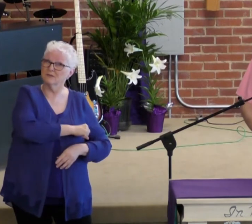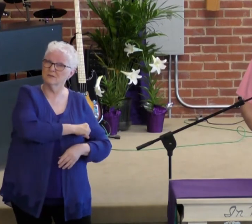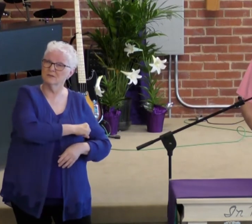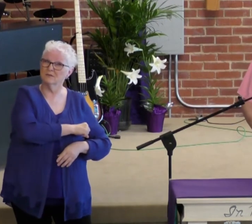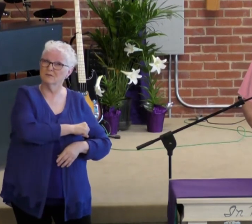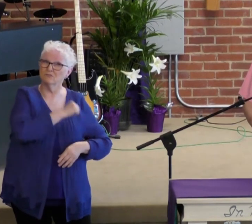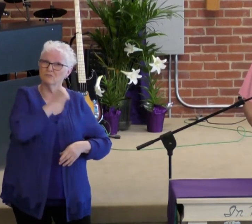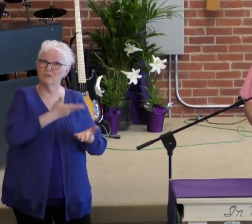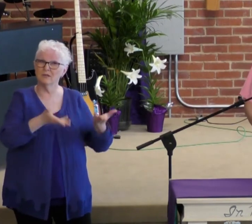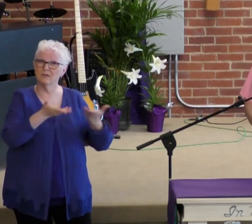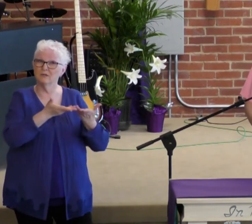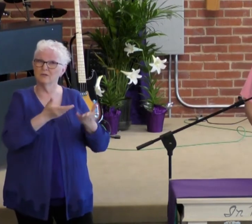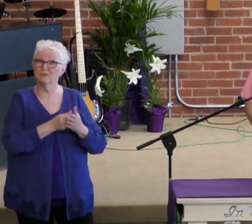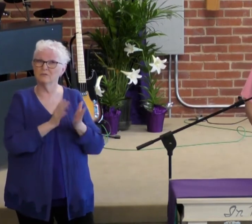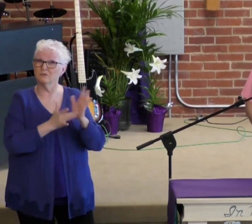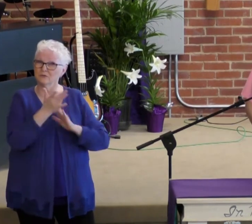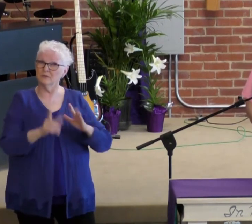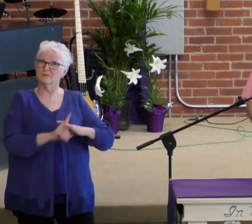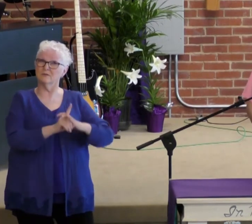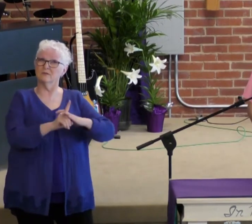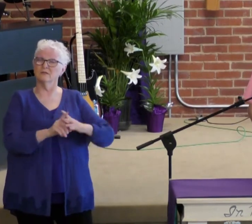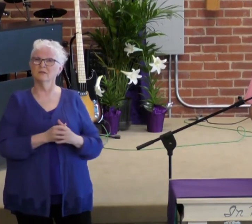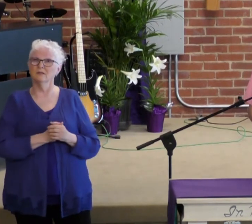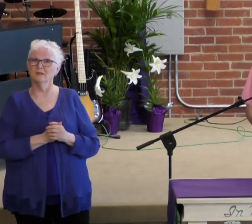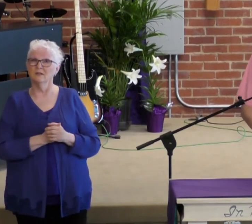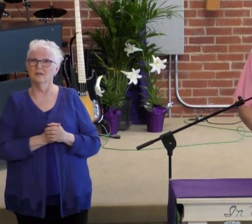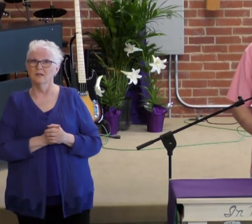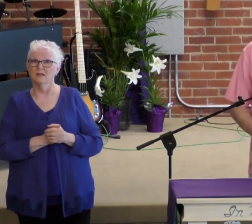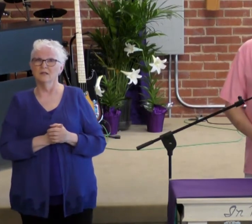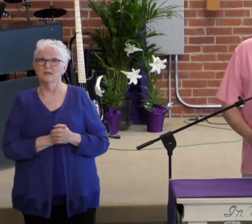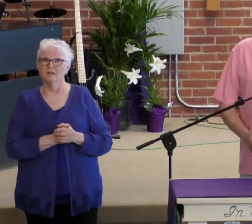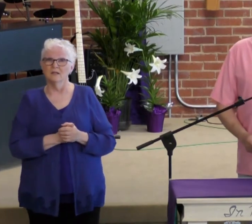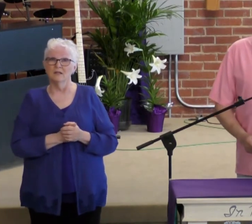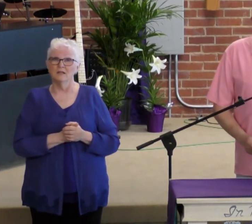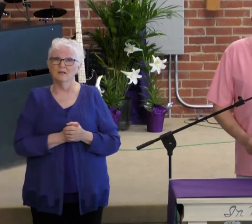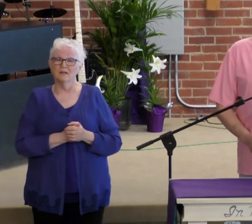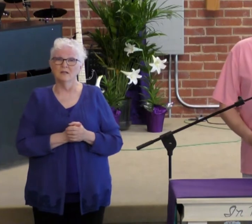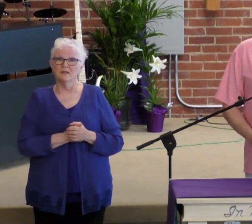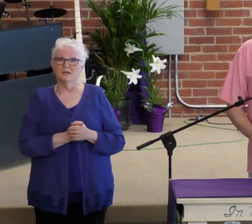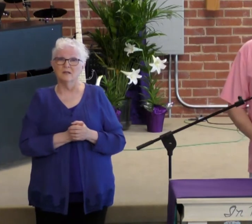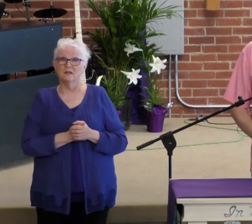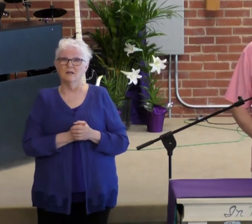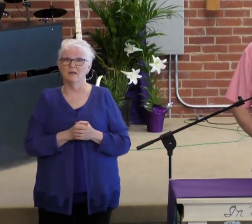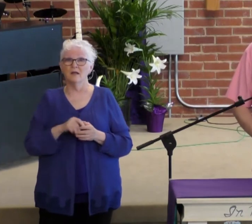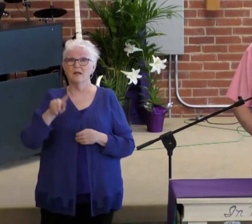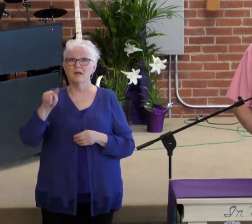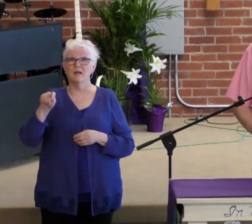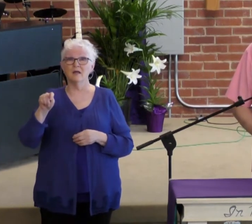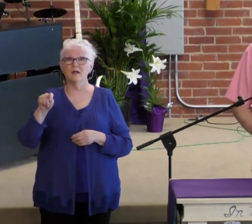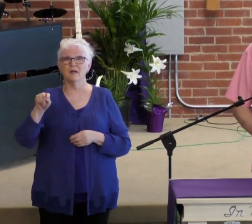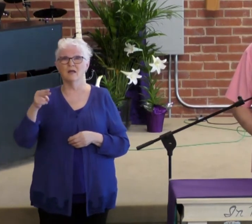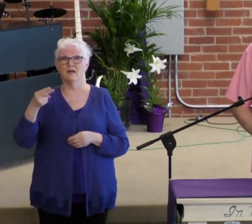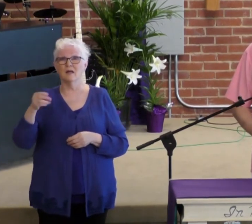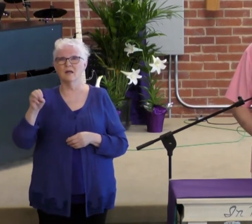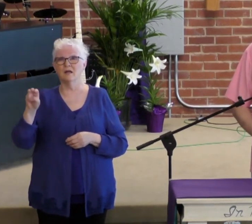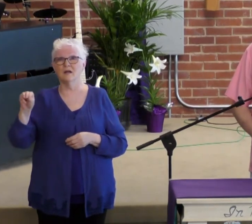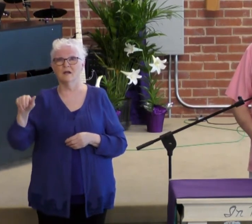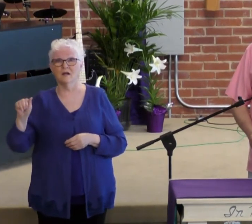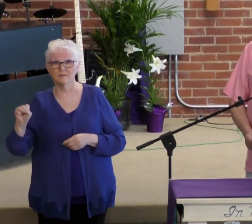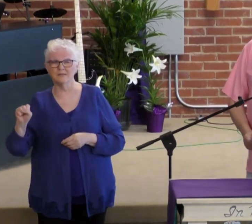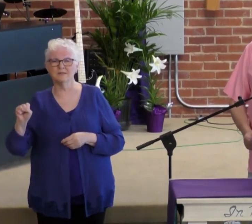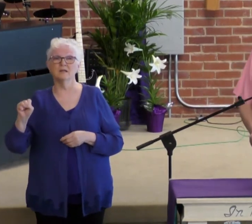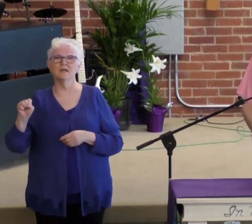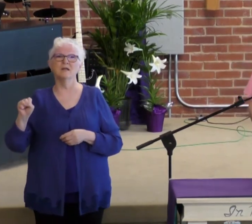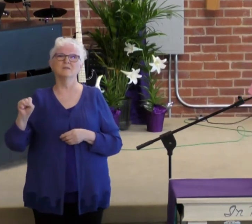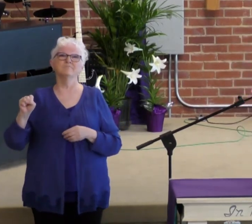here when it happened." And he said, and this is where he gets that title, although I think is undeserved,